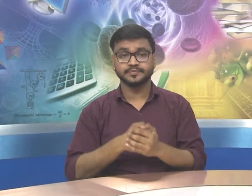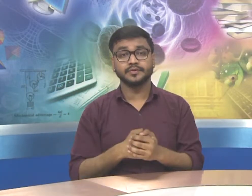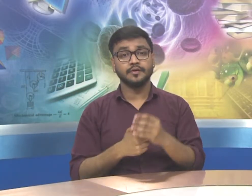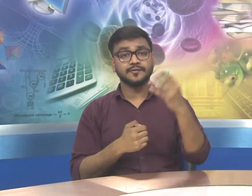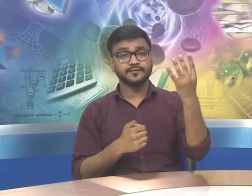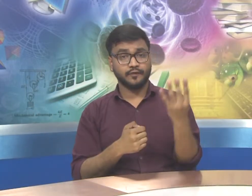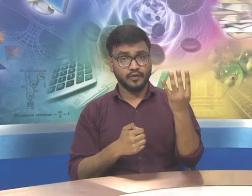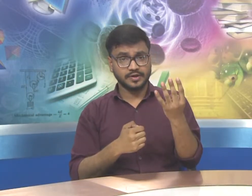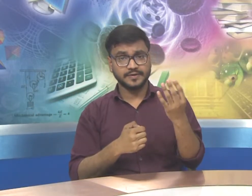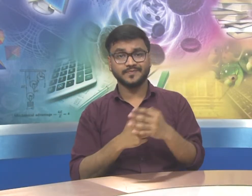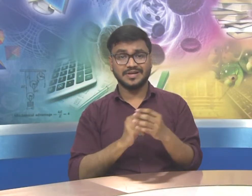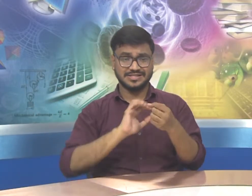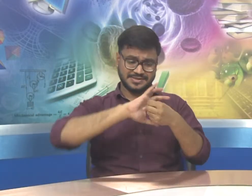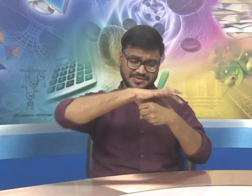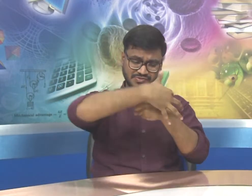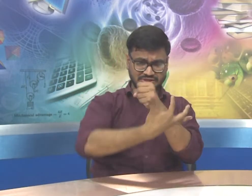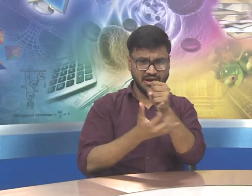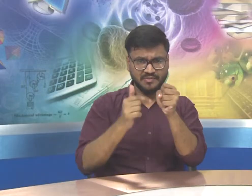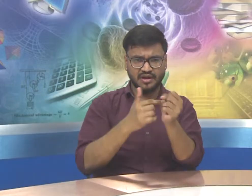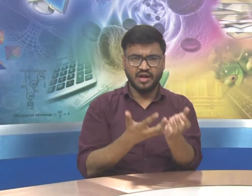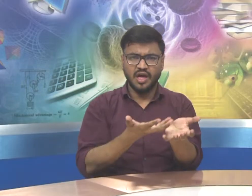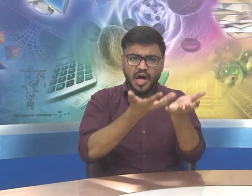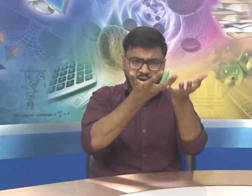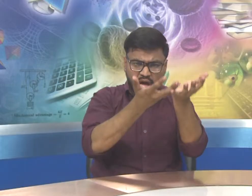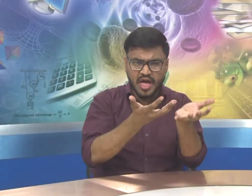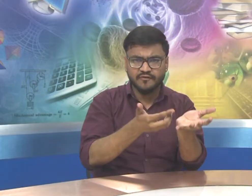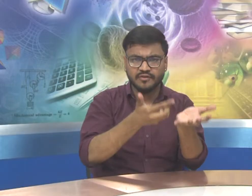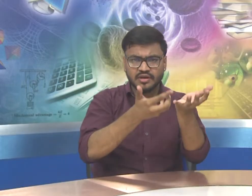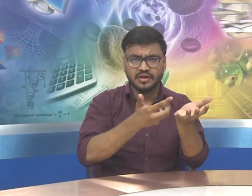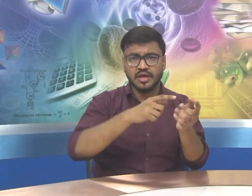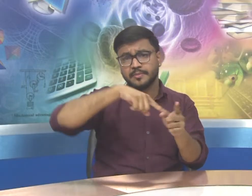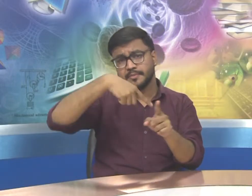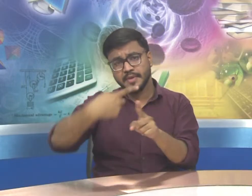They can distinguish between atoms and molecules.